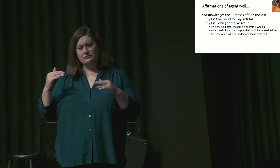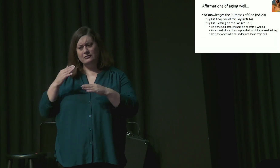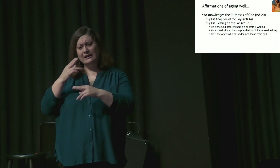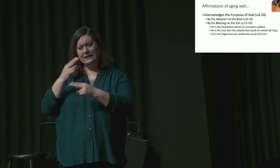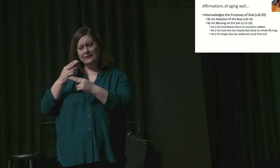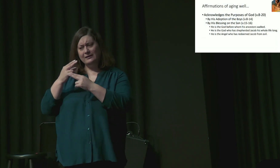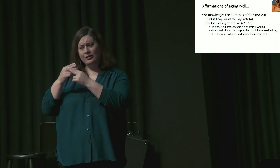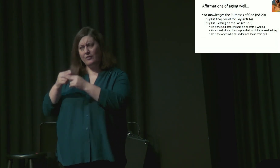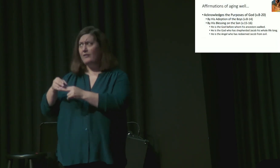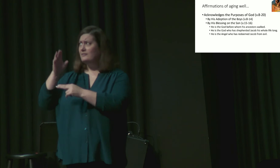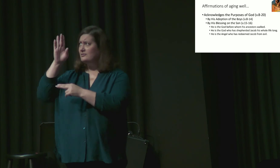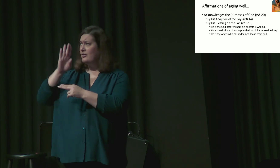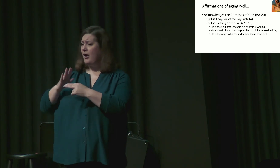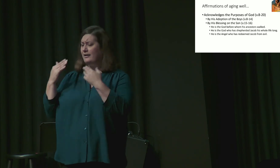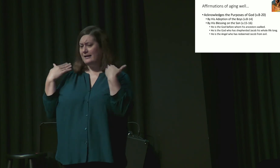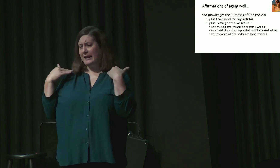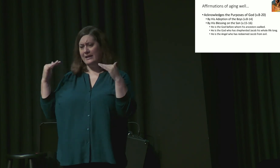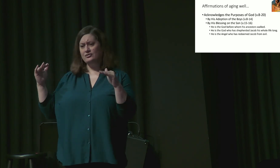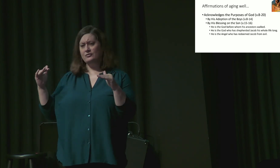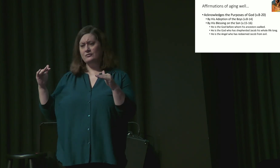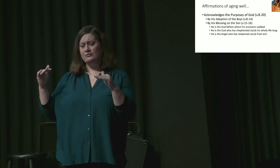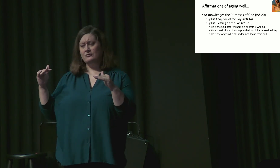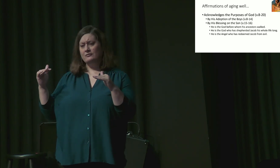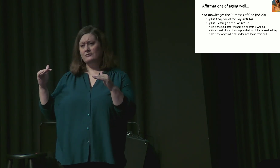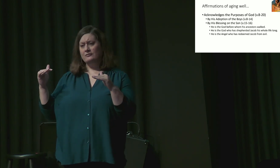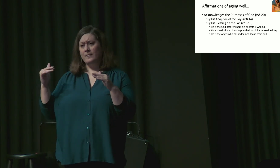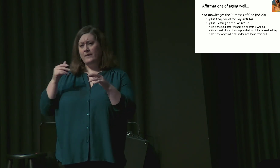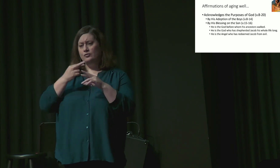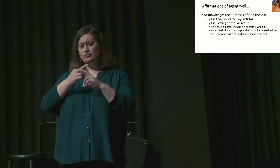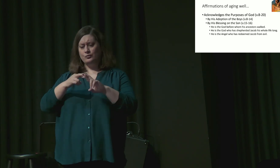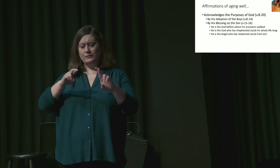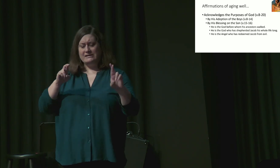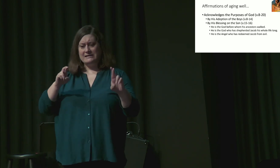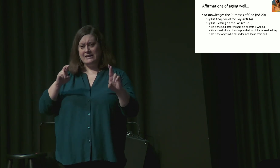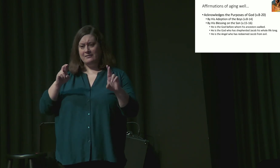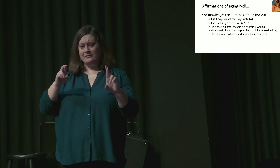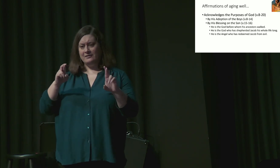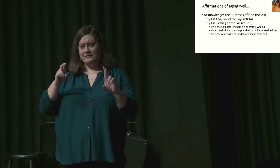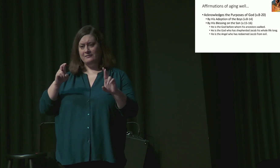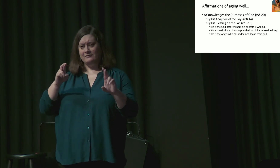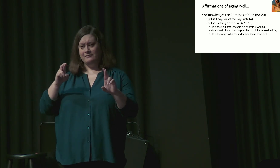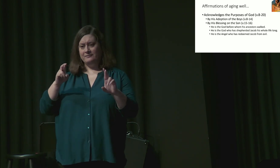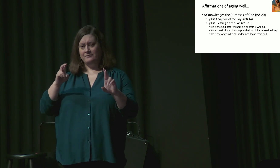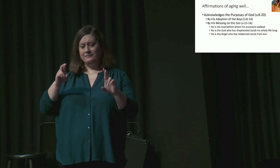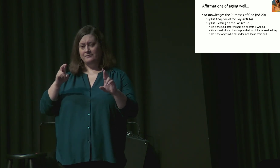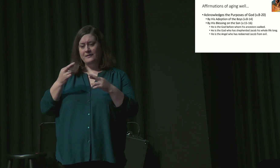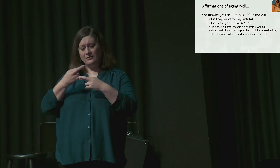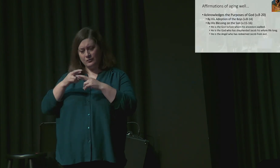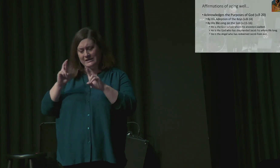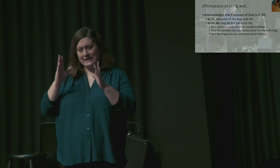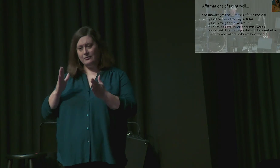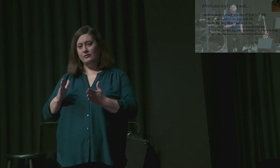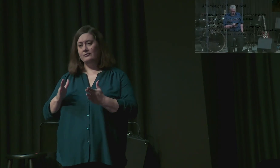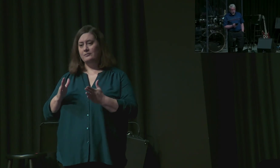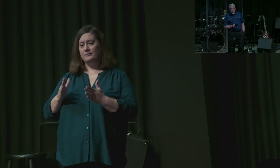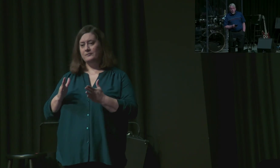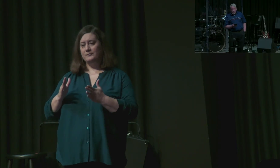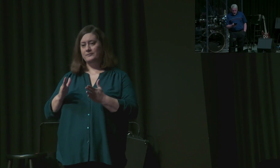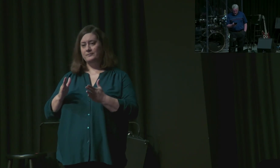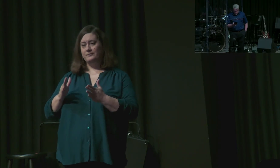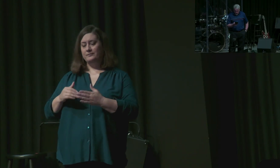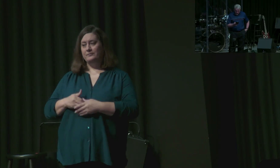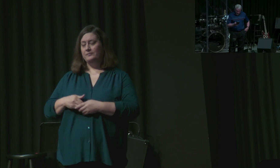Israel. The Lord is my shepherd. The Lord is my redeemer. Here